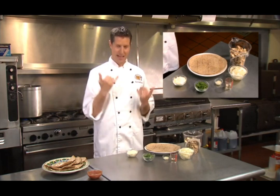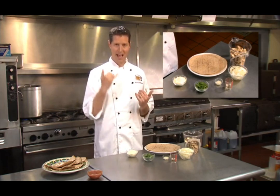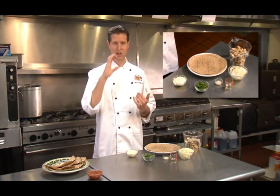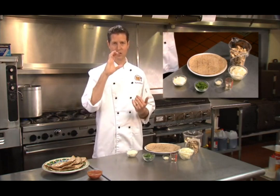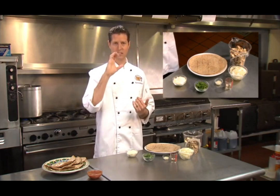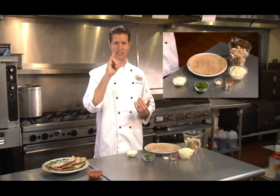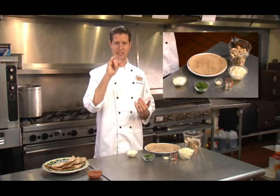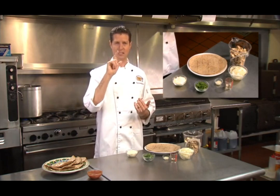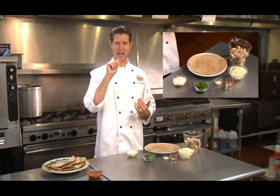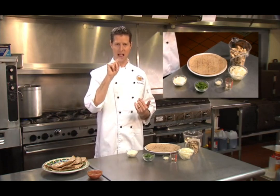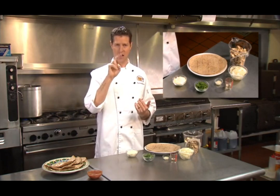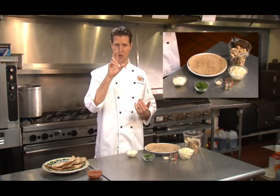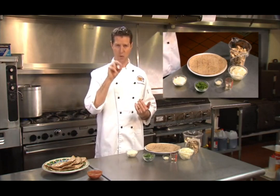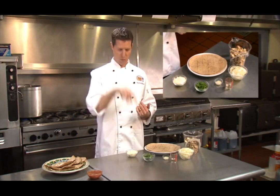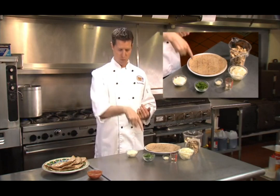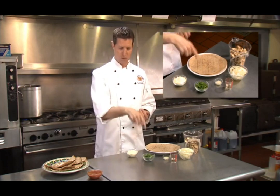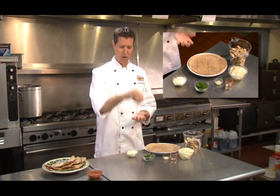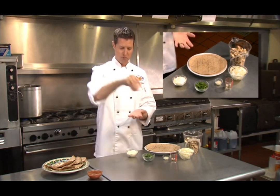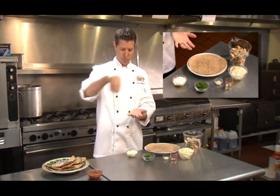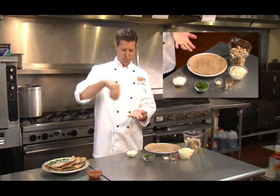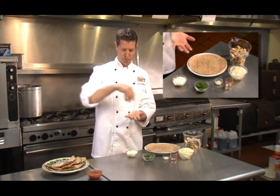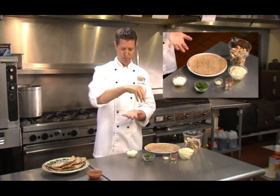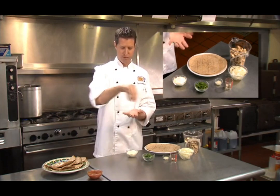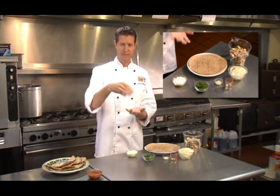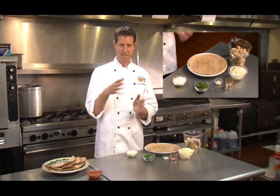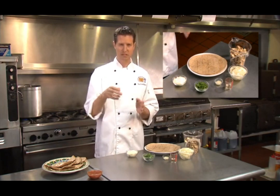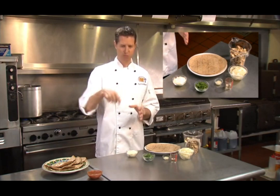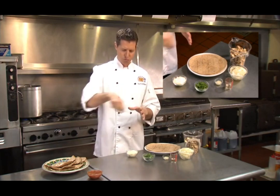Stir in cilantro and remove from heat.